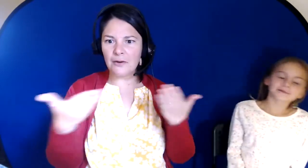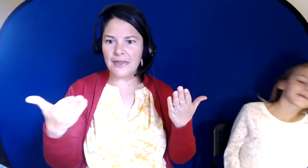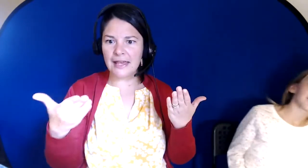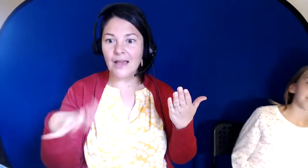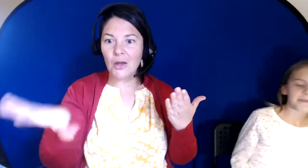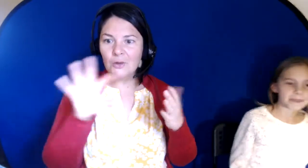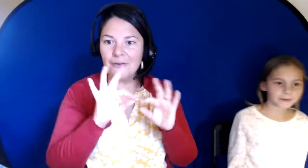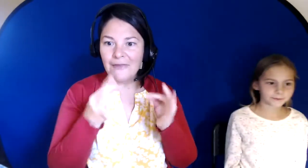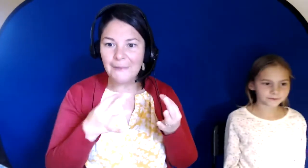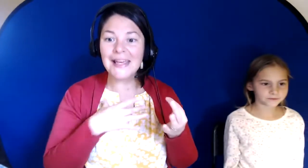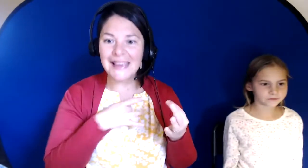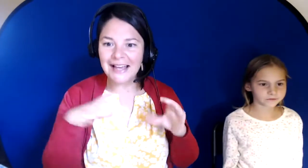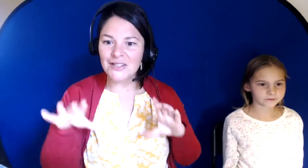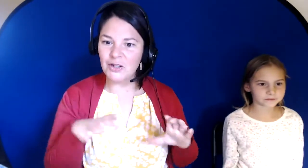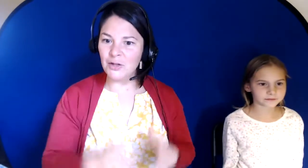things your family likes to do?